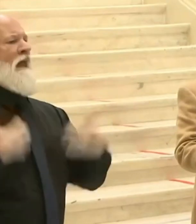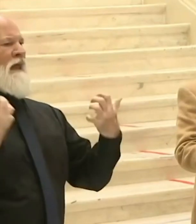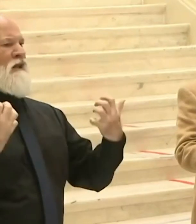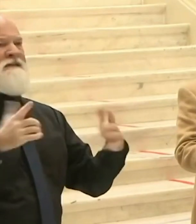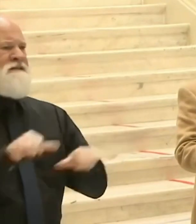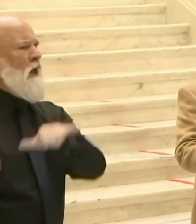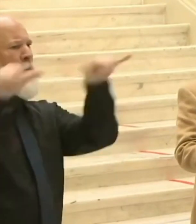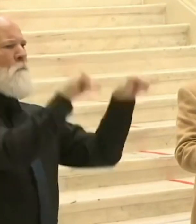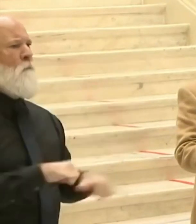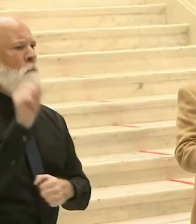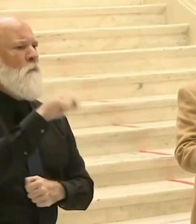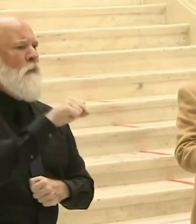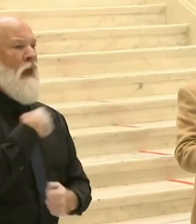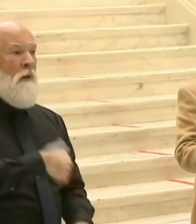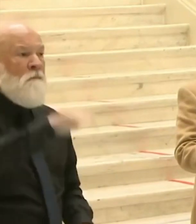Mr. President,